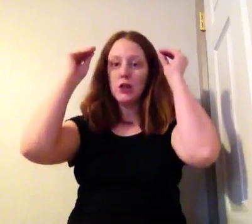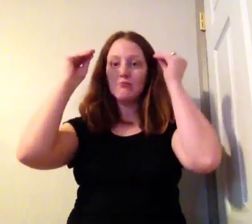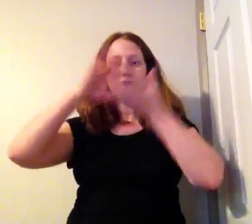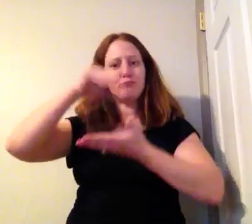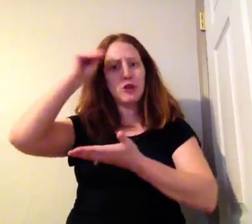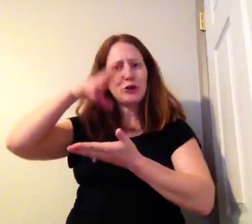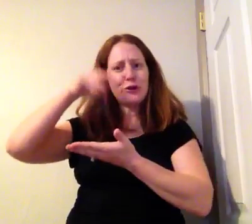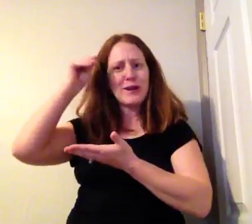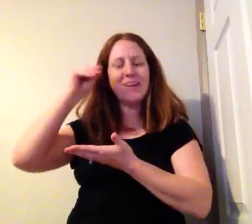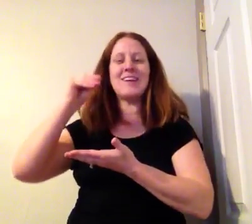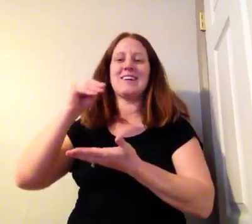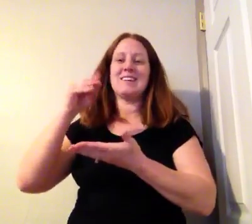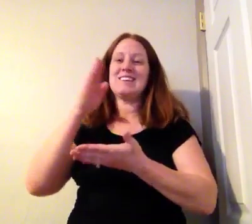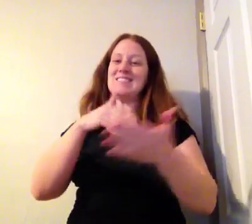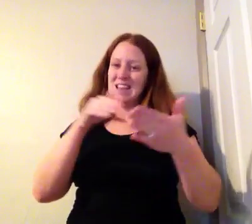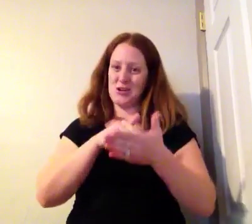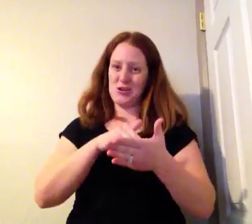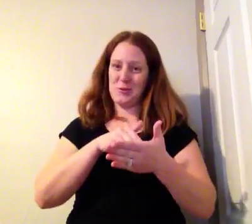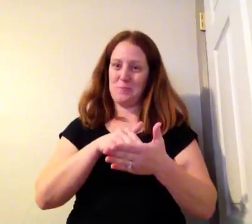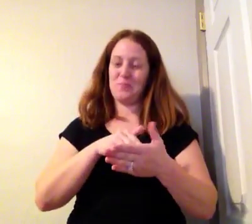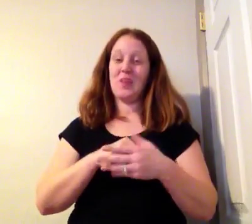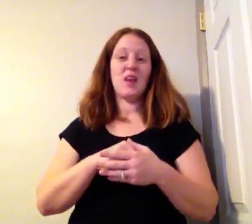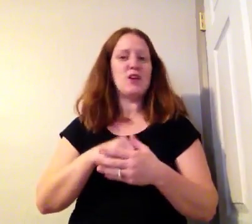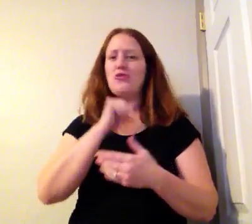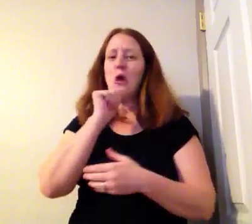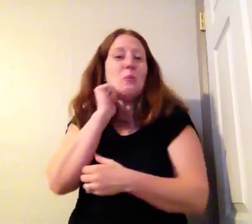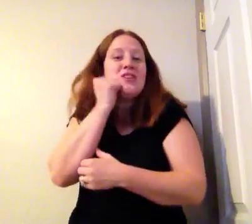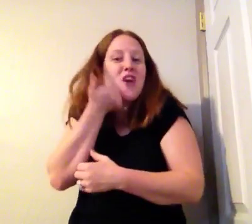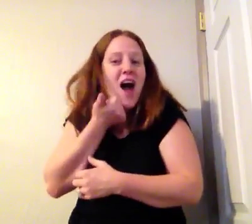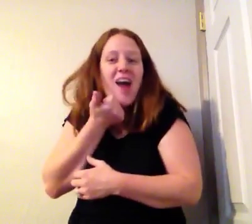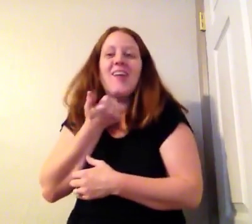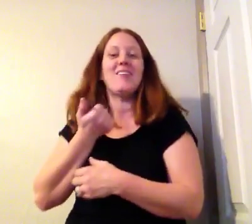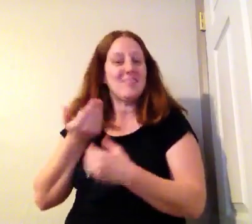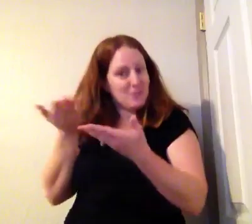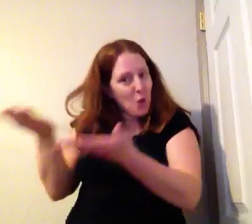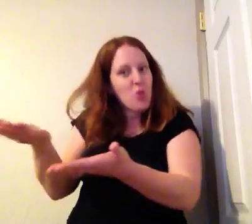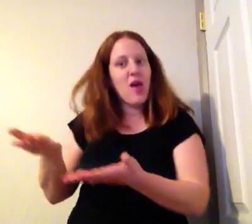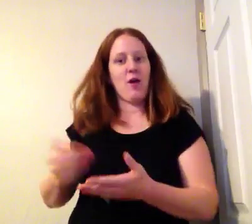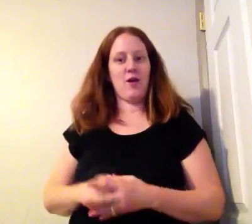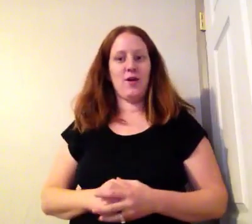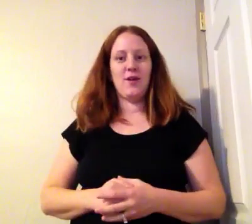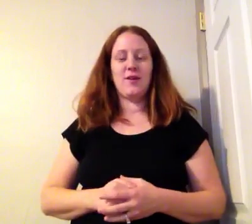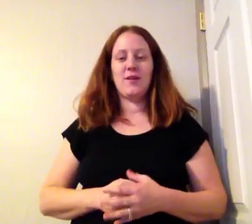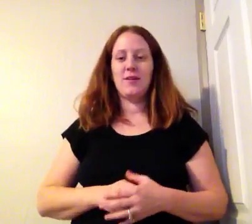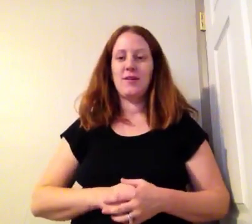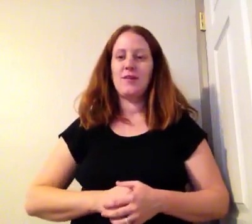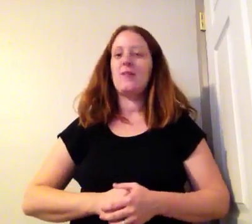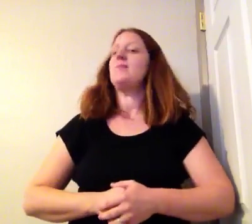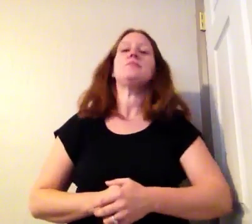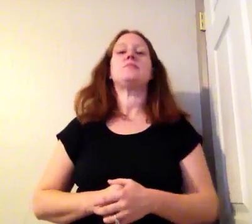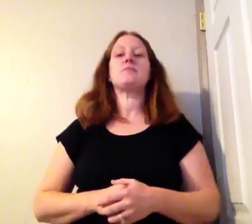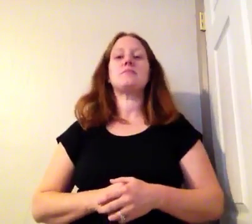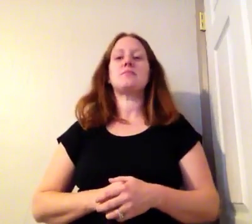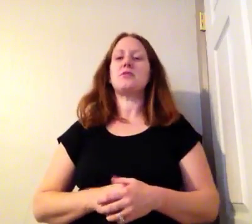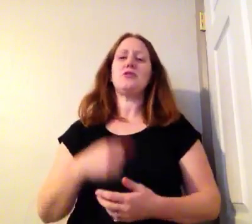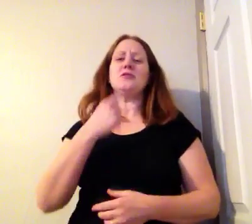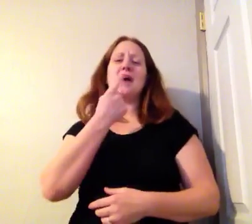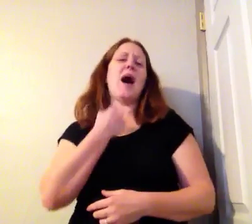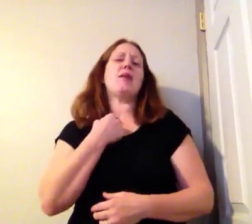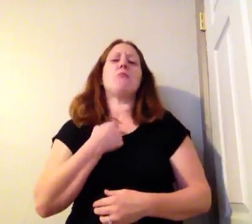They have GSIs there. And don't be shy of going there. It's thought, oh, I don't need to, I'm too good, I don't need to. There's only the